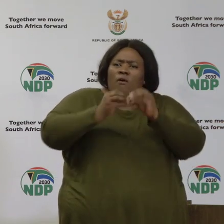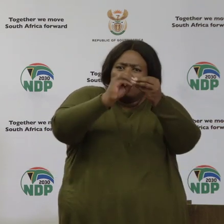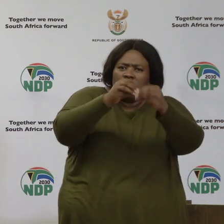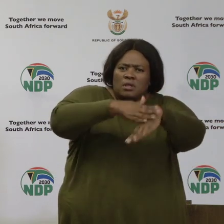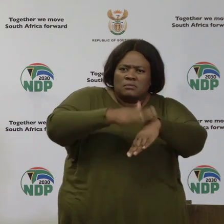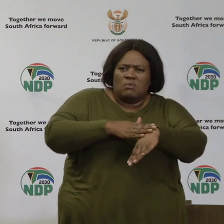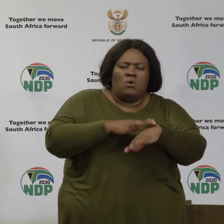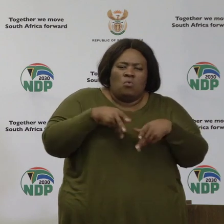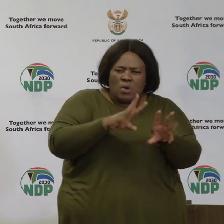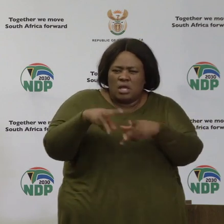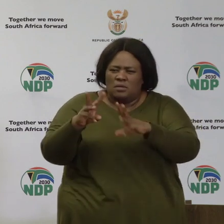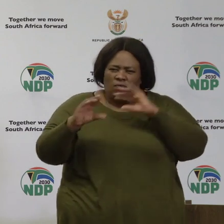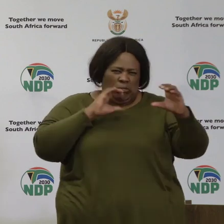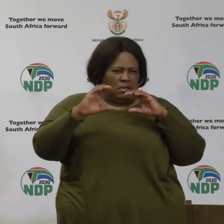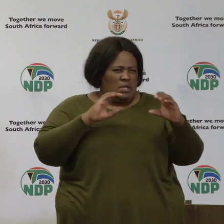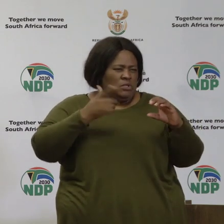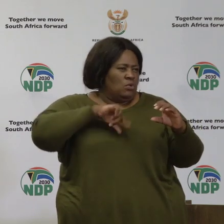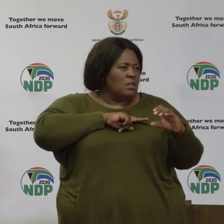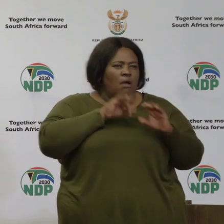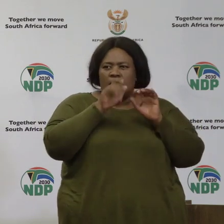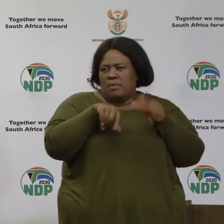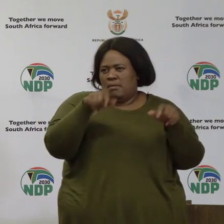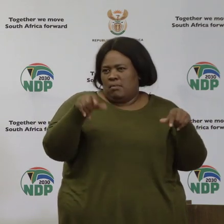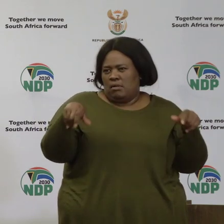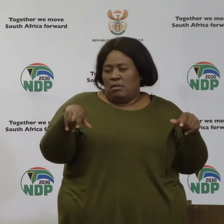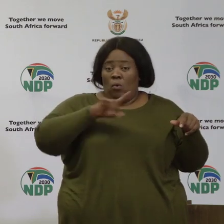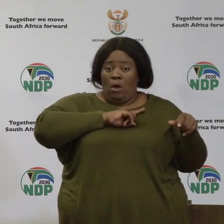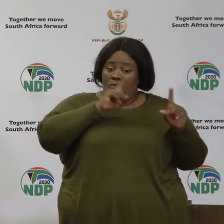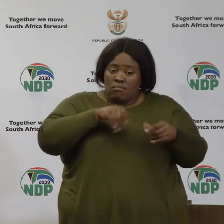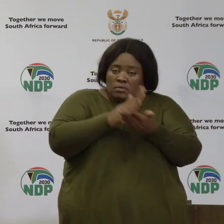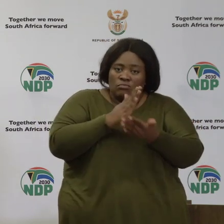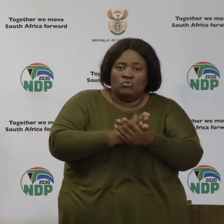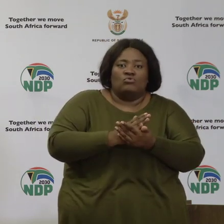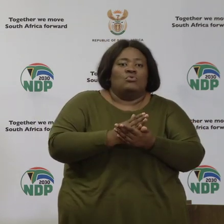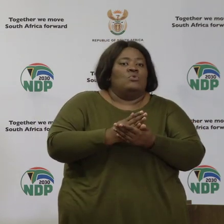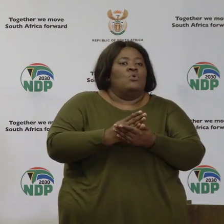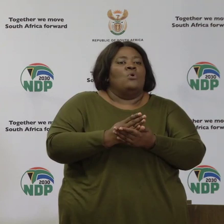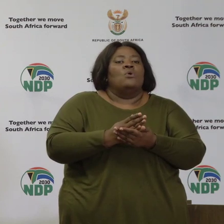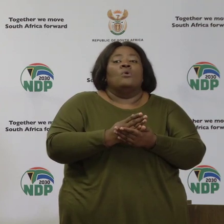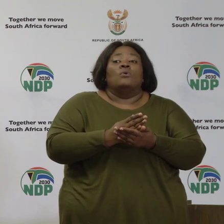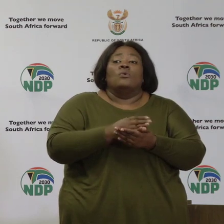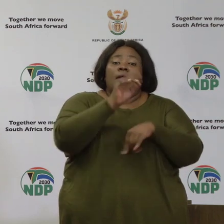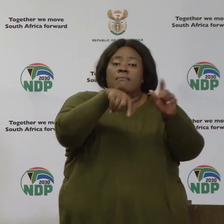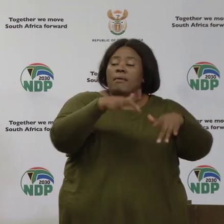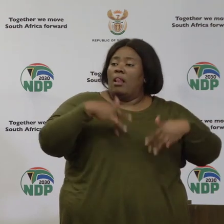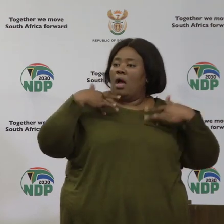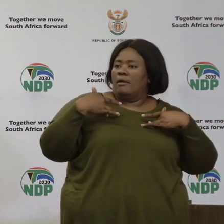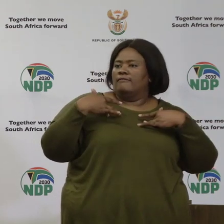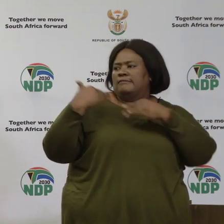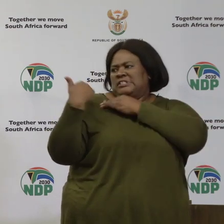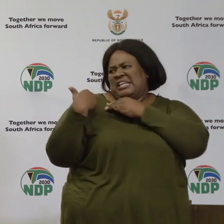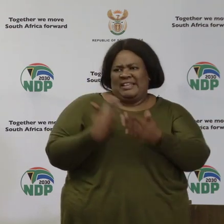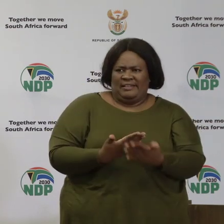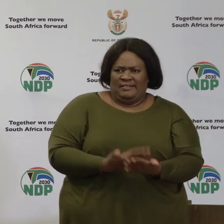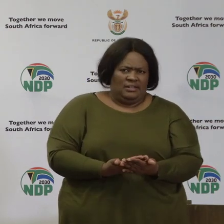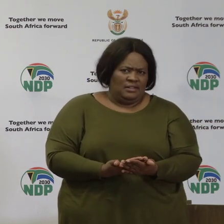this matter, because we have got to do everything in our power to save lives. We